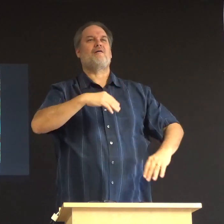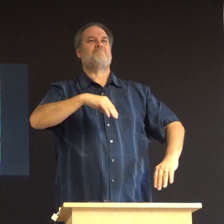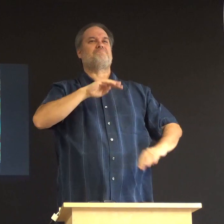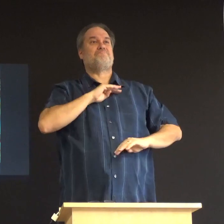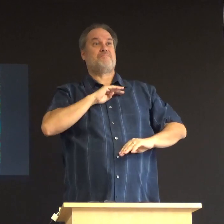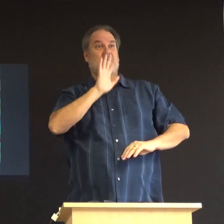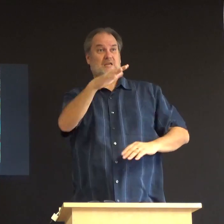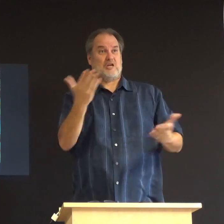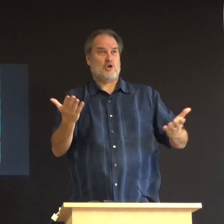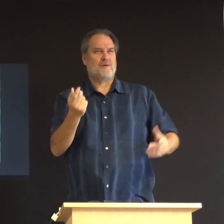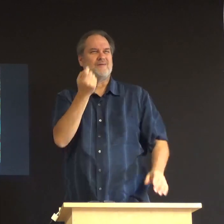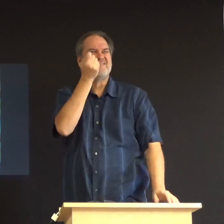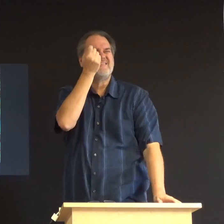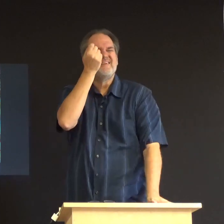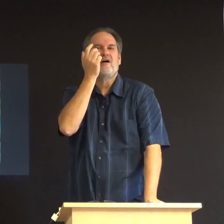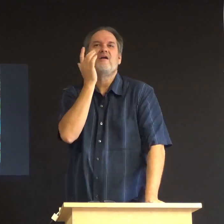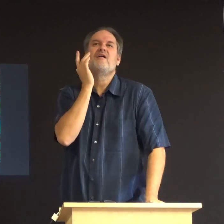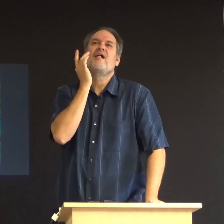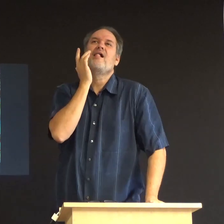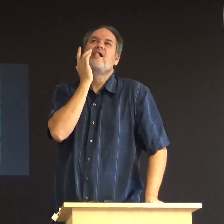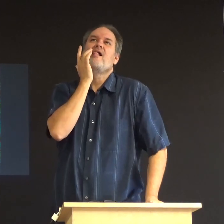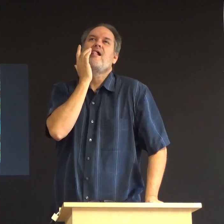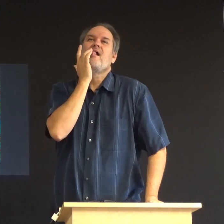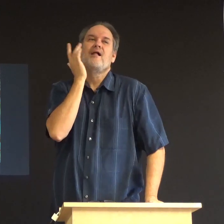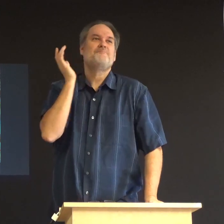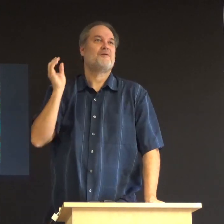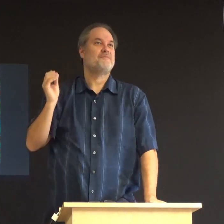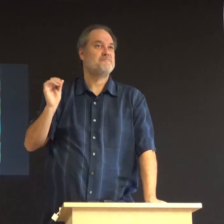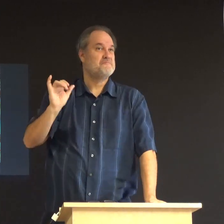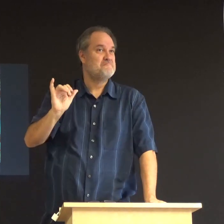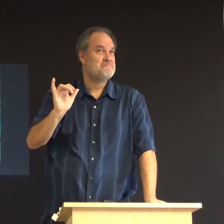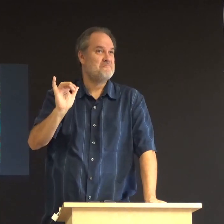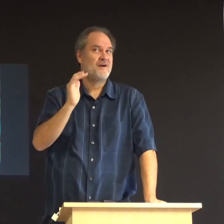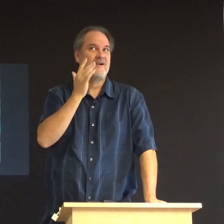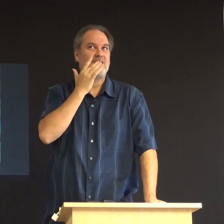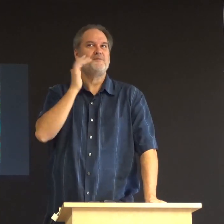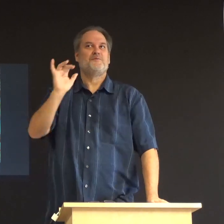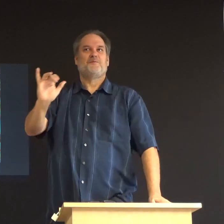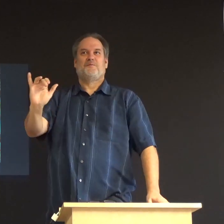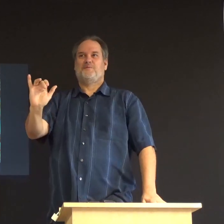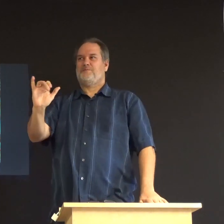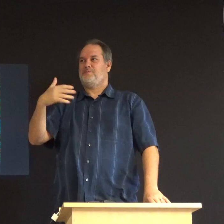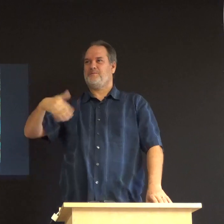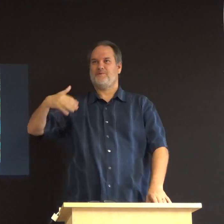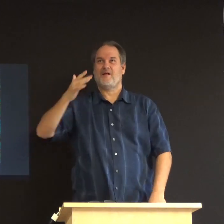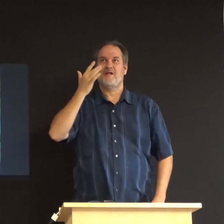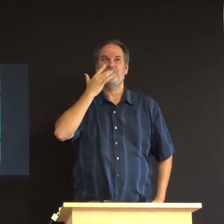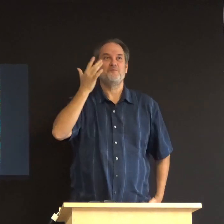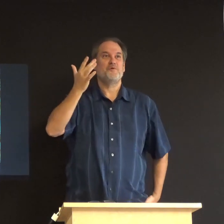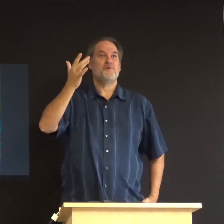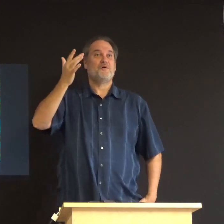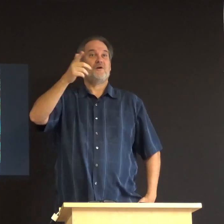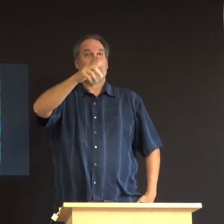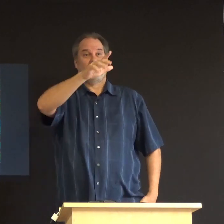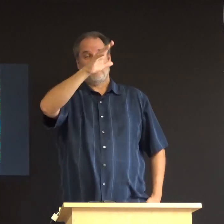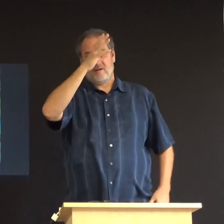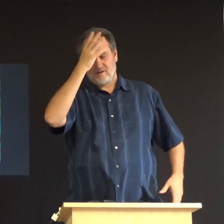that is filled, completely satisfied. Here, we just get a piece of what heaven looks like when we come